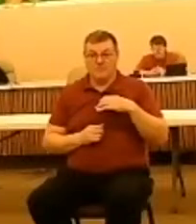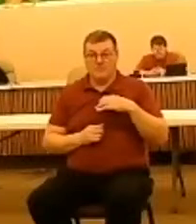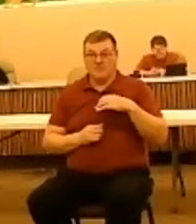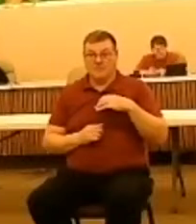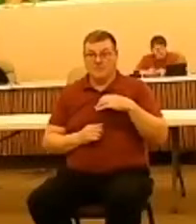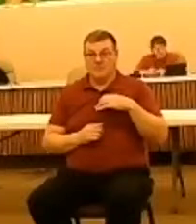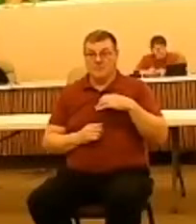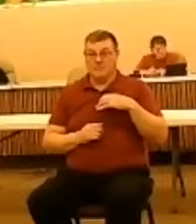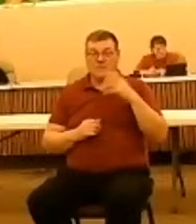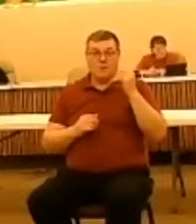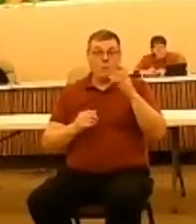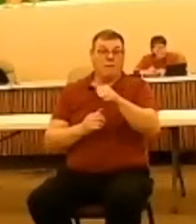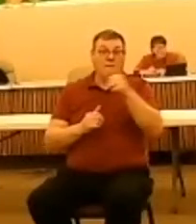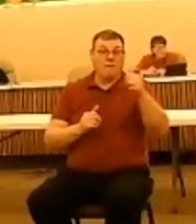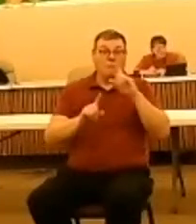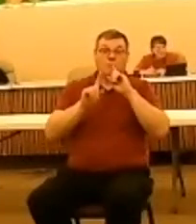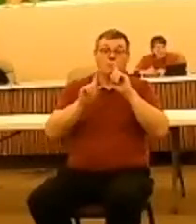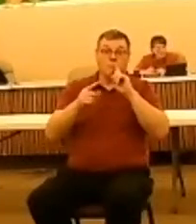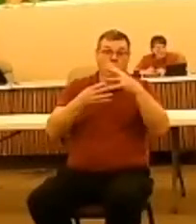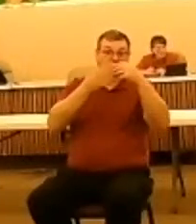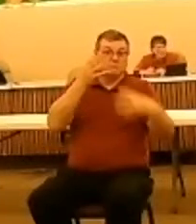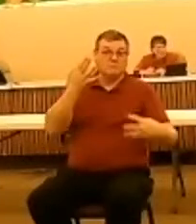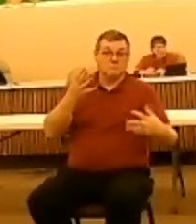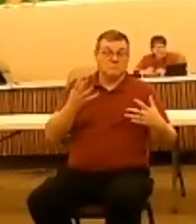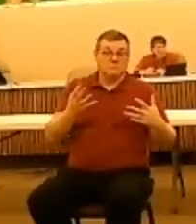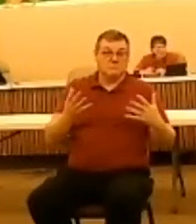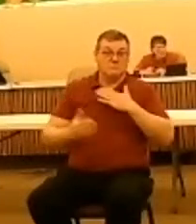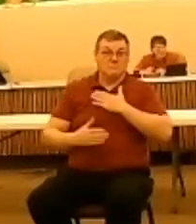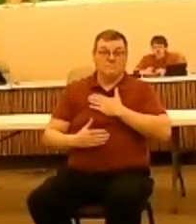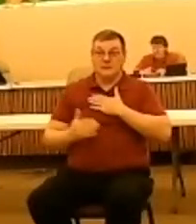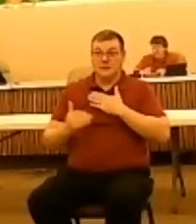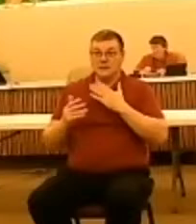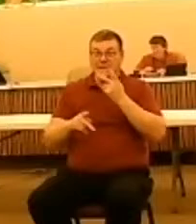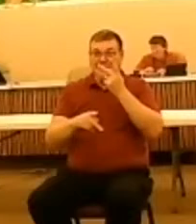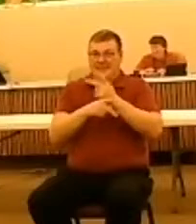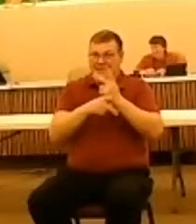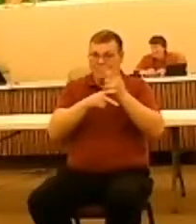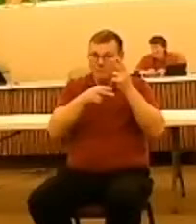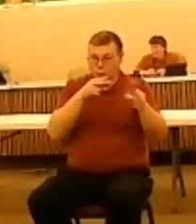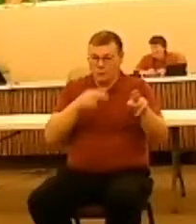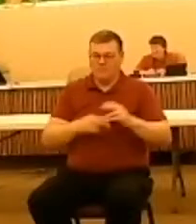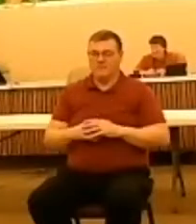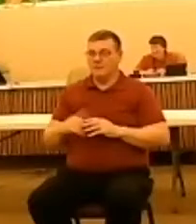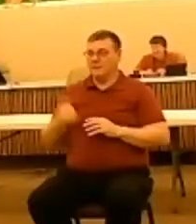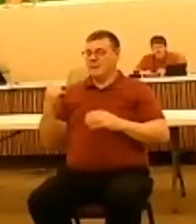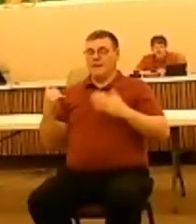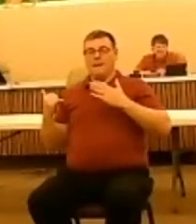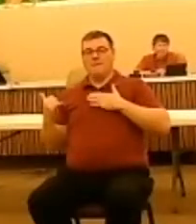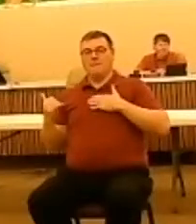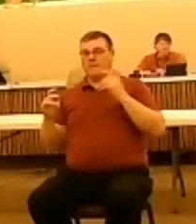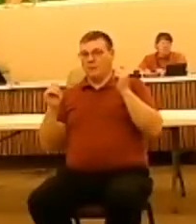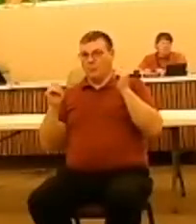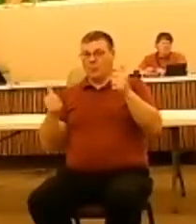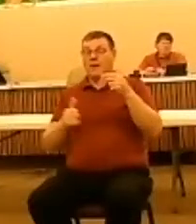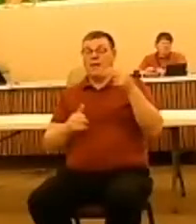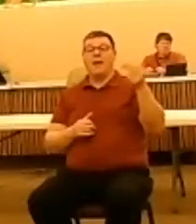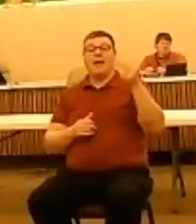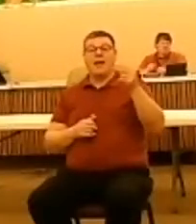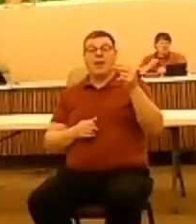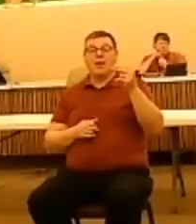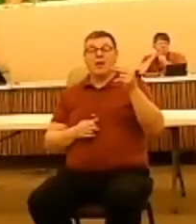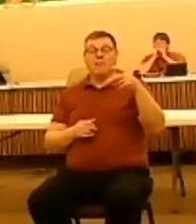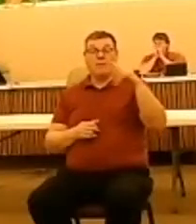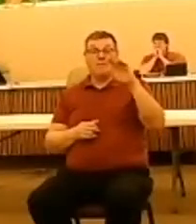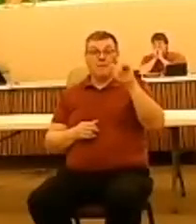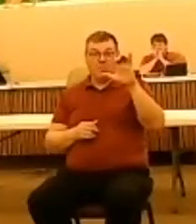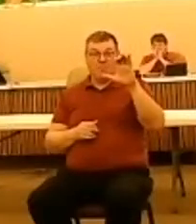or miscellaneous reports? Please keep them brief. Yeah, mine is going to be really quick. Henrietta Public Library, as of